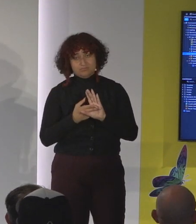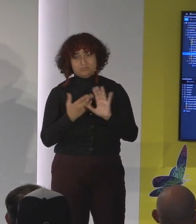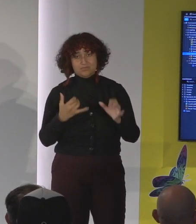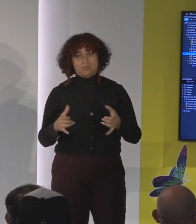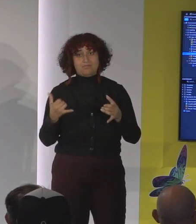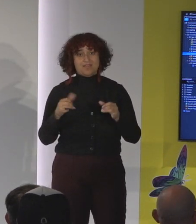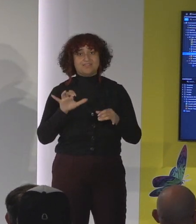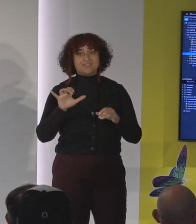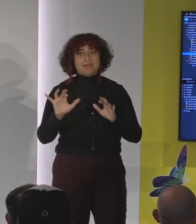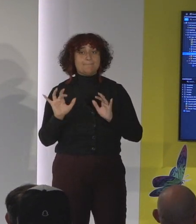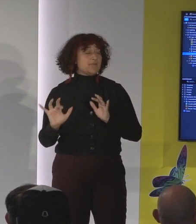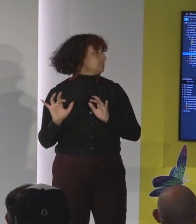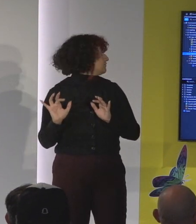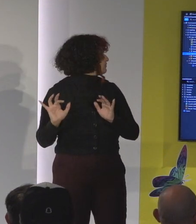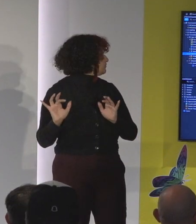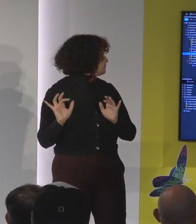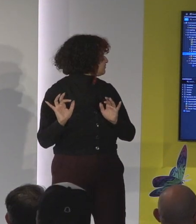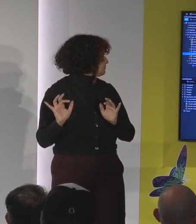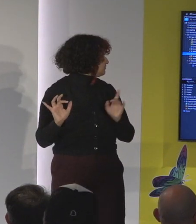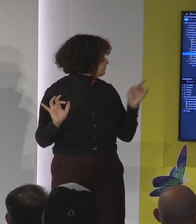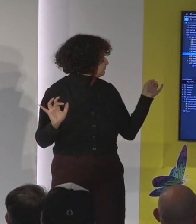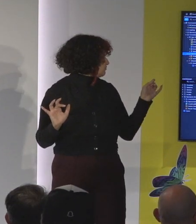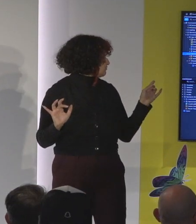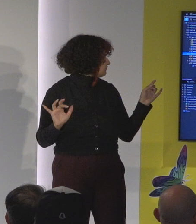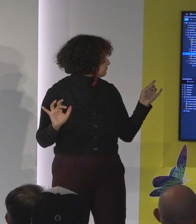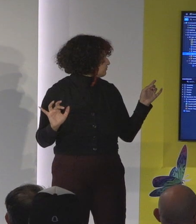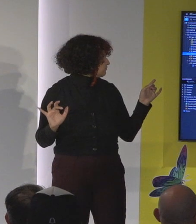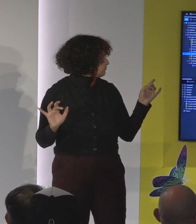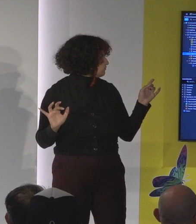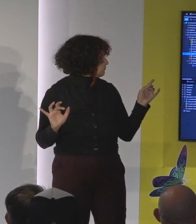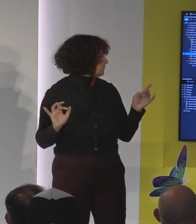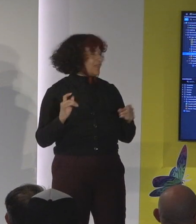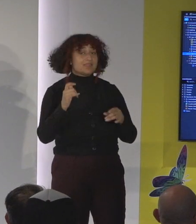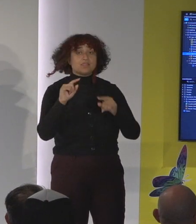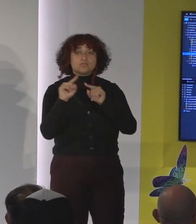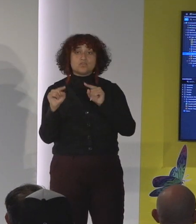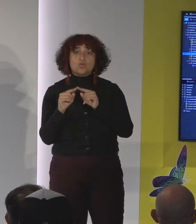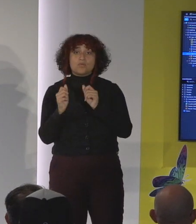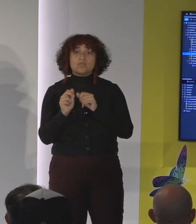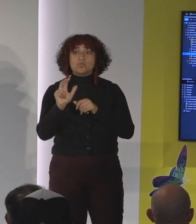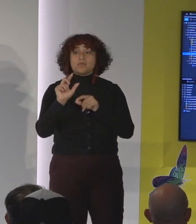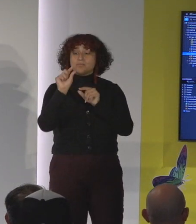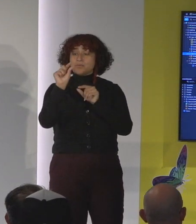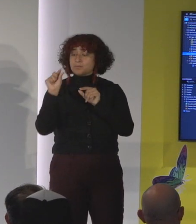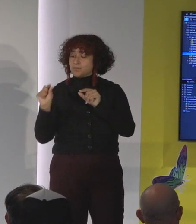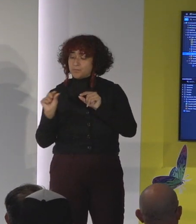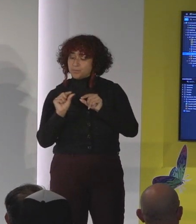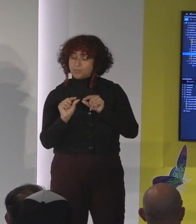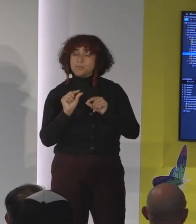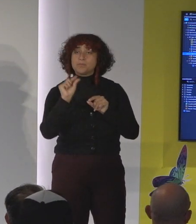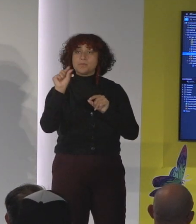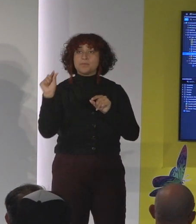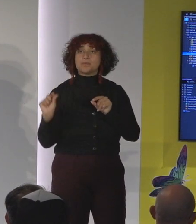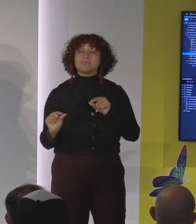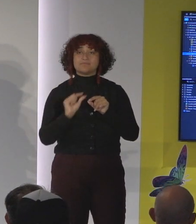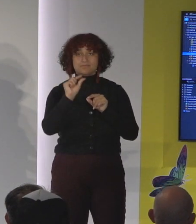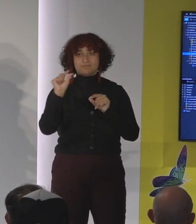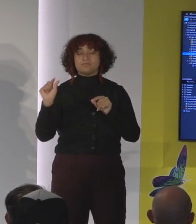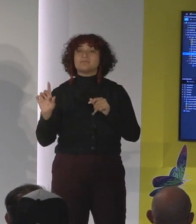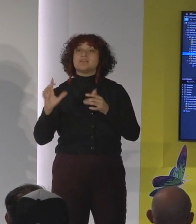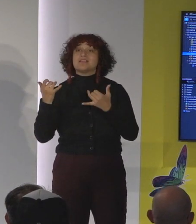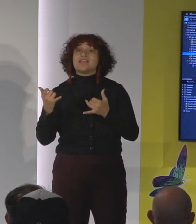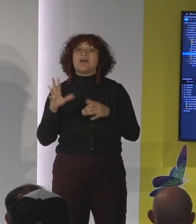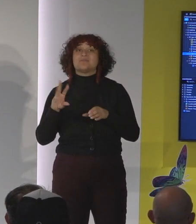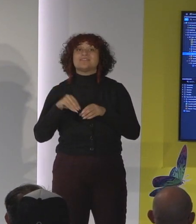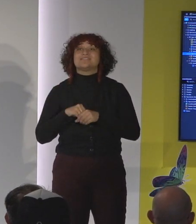this button down here. So you're going to join the session, this little circle with the 3 dots, and then refresh your panel. This panel is now in